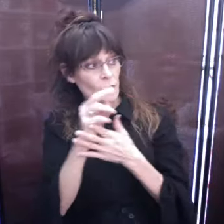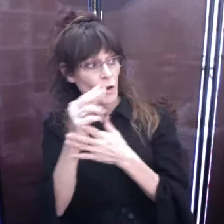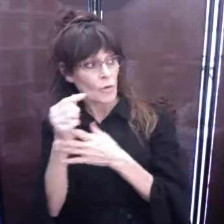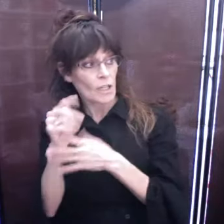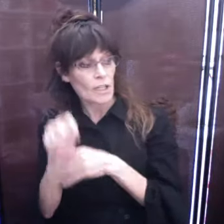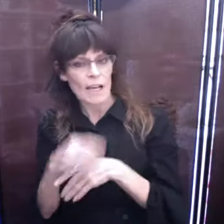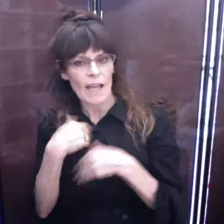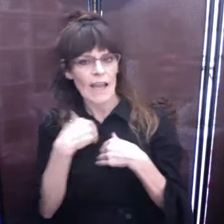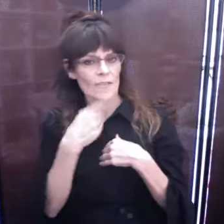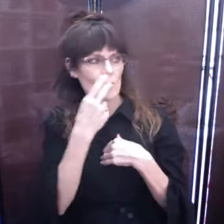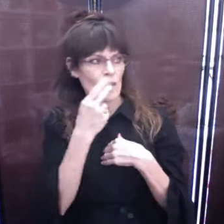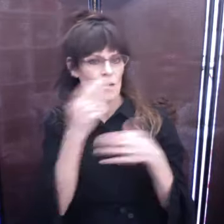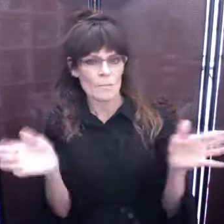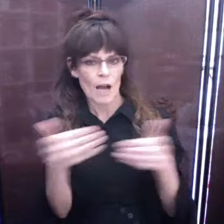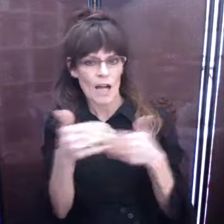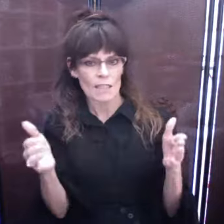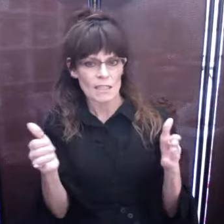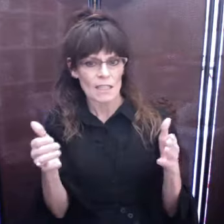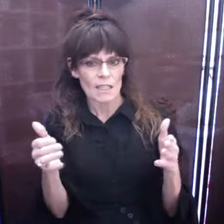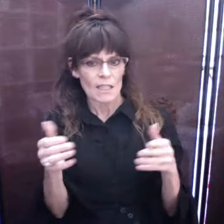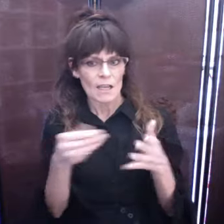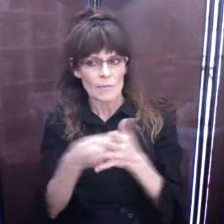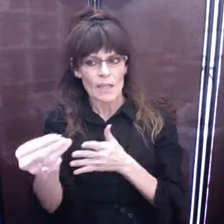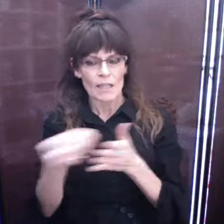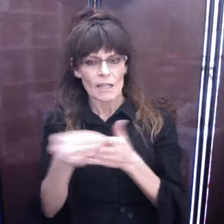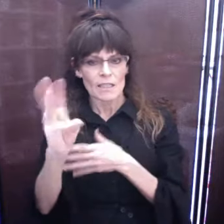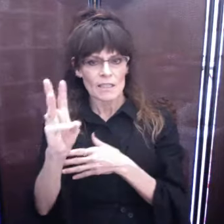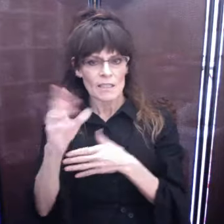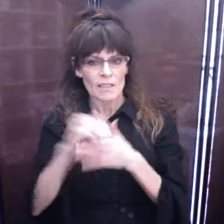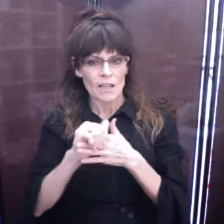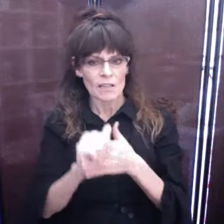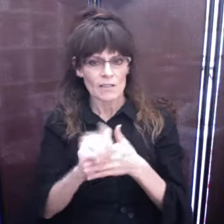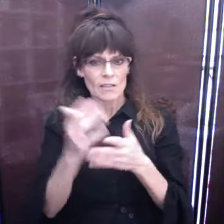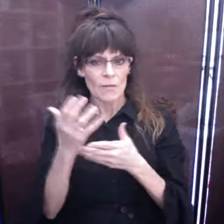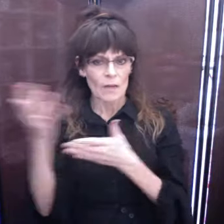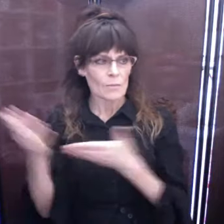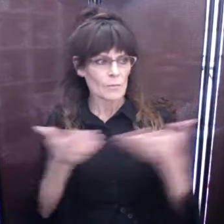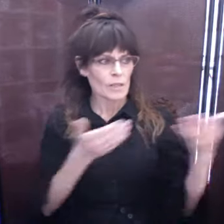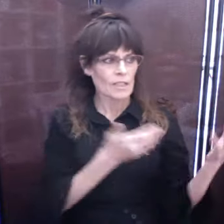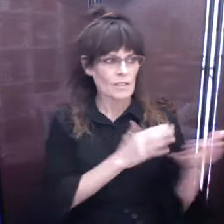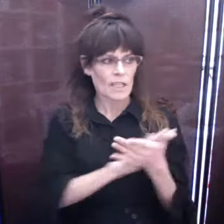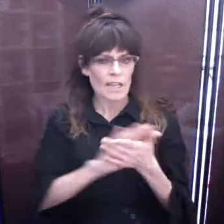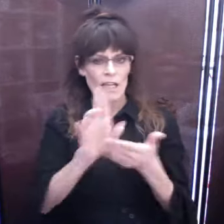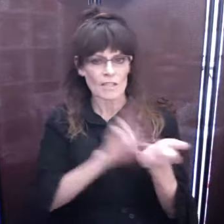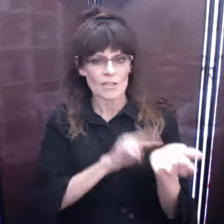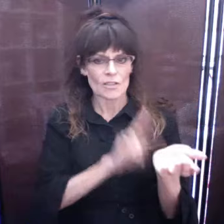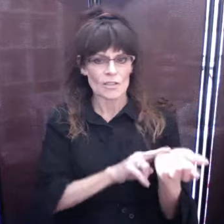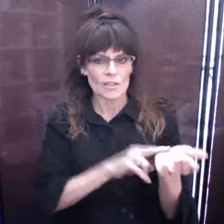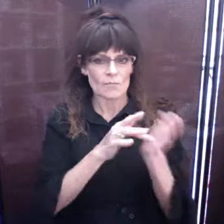of donuts that we get. I shelled out my $6 or whatever and said, I want to take this to the kind nurses and techs and medical staff that dealt with me